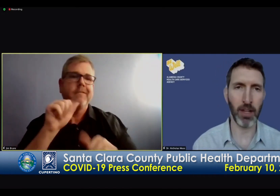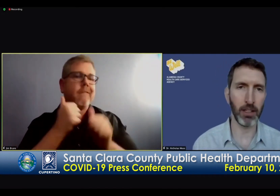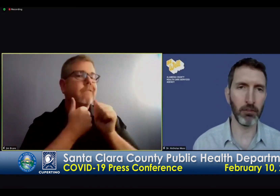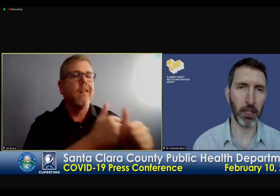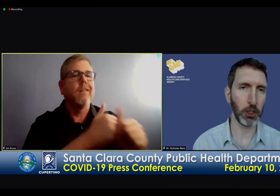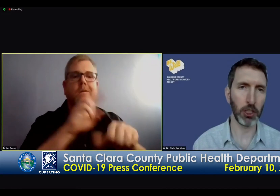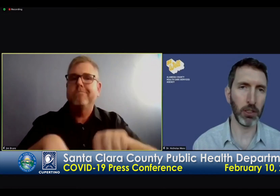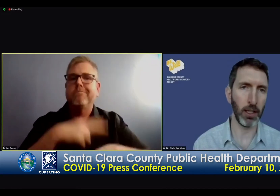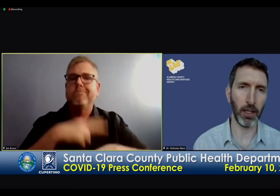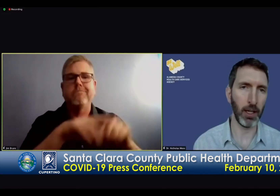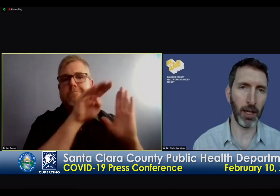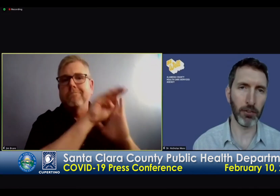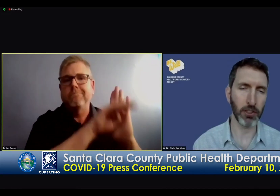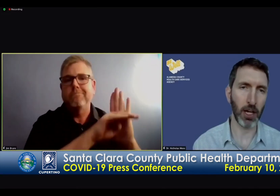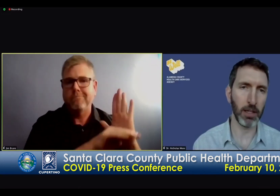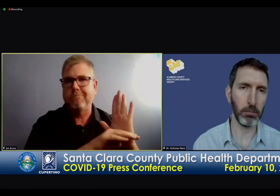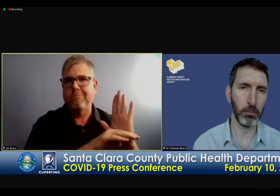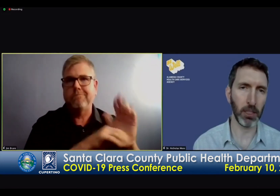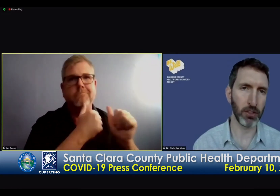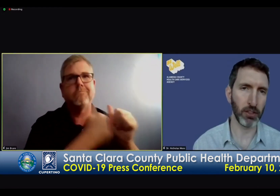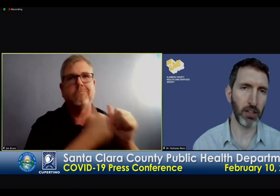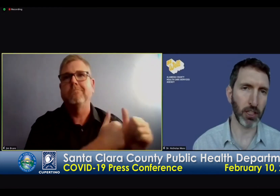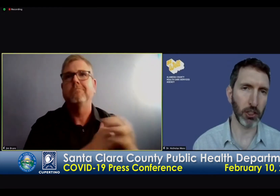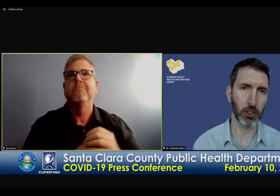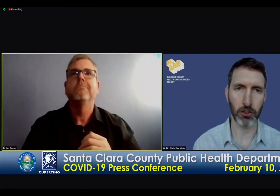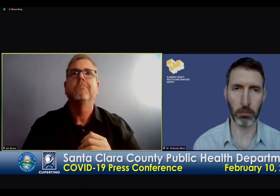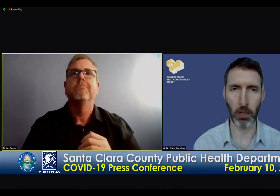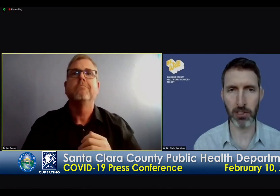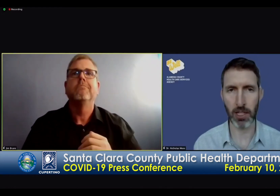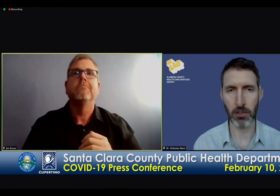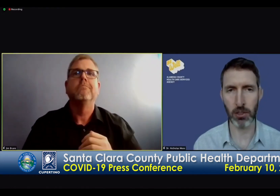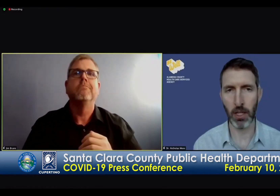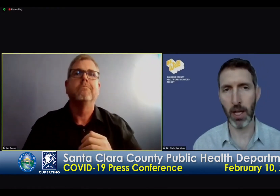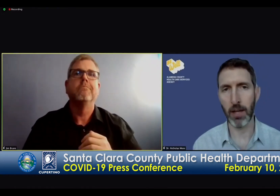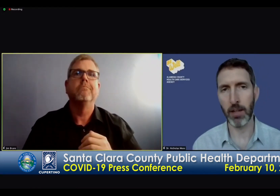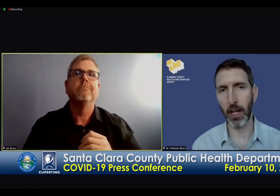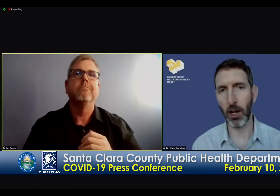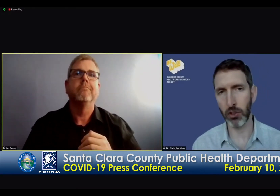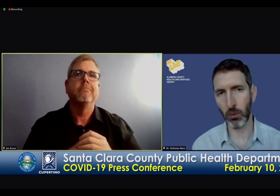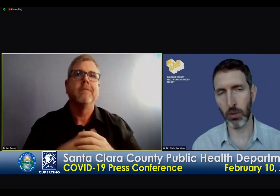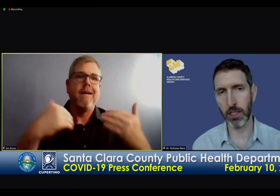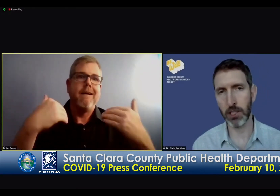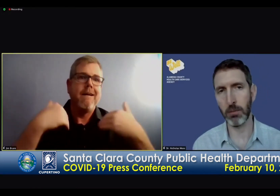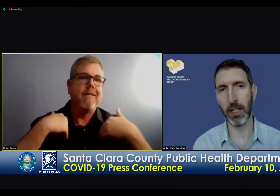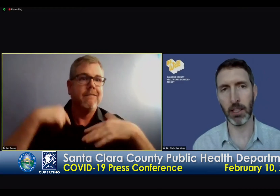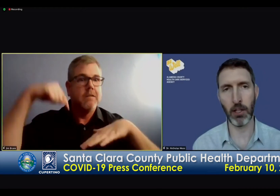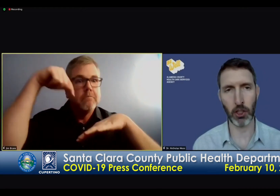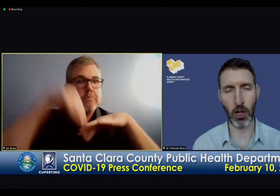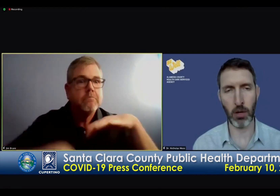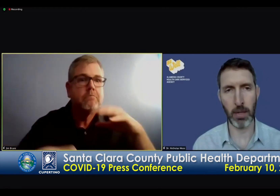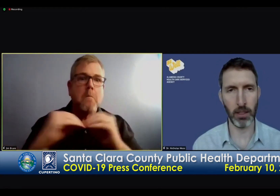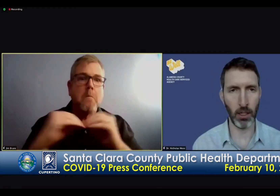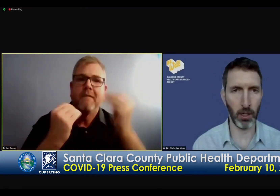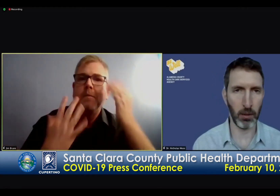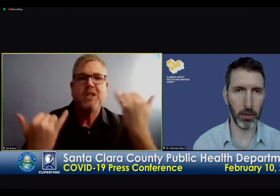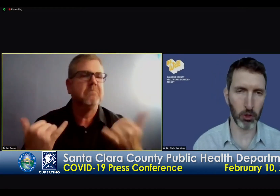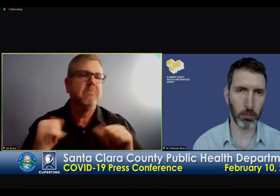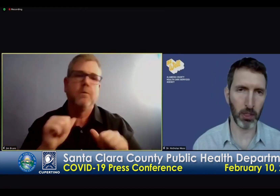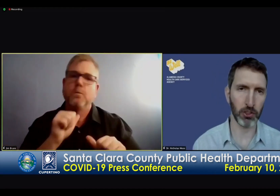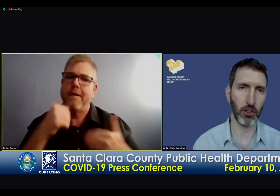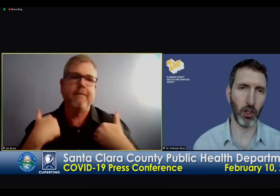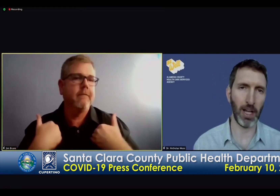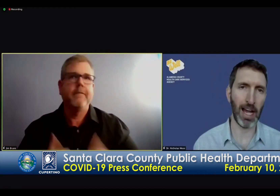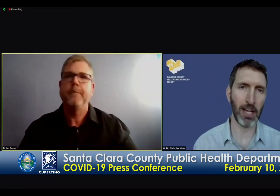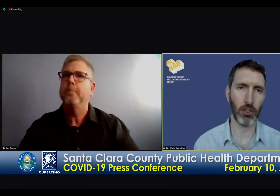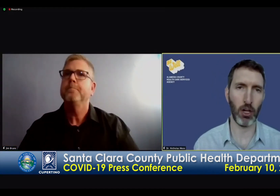that information at this time because the investigation is in process. And then I also wanted to make another comment in response to